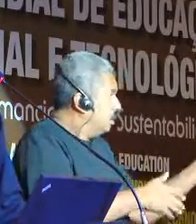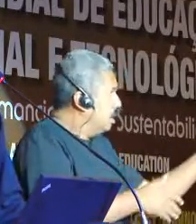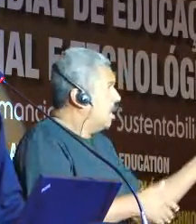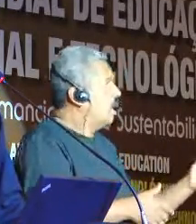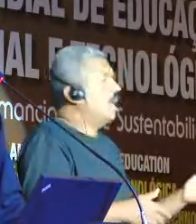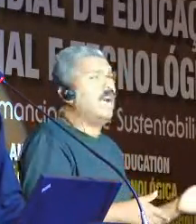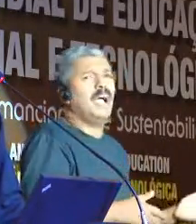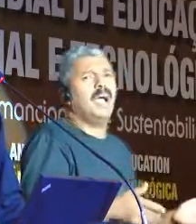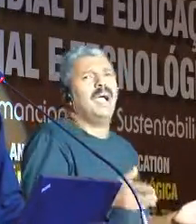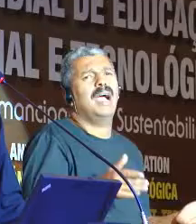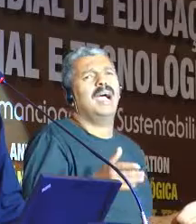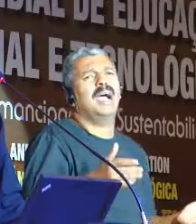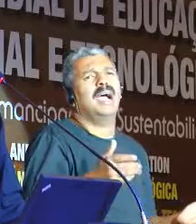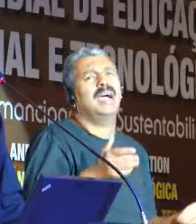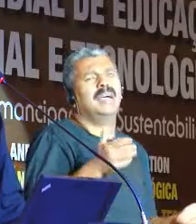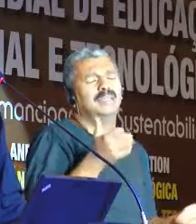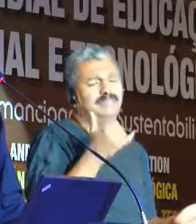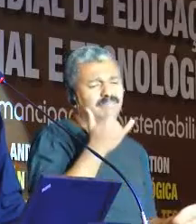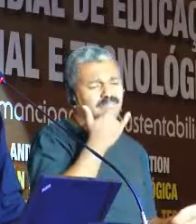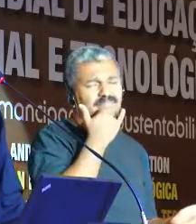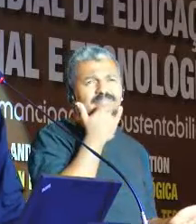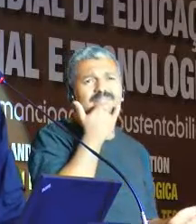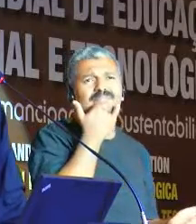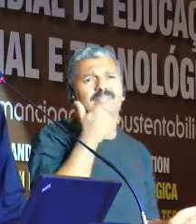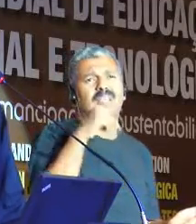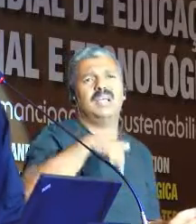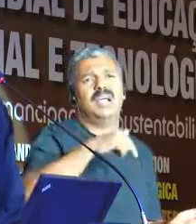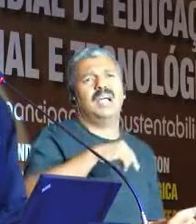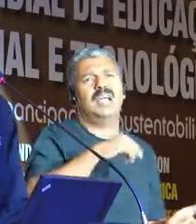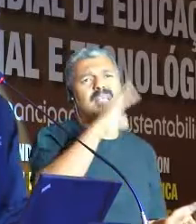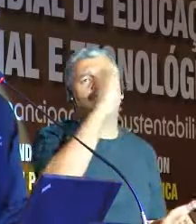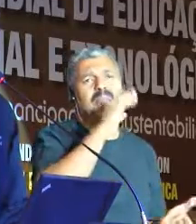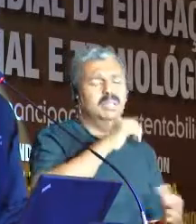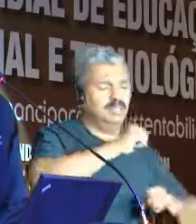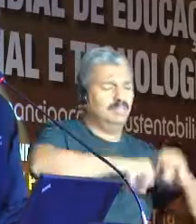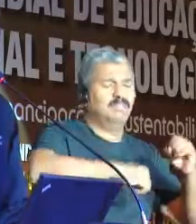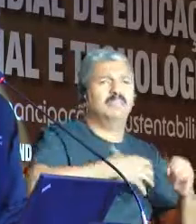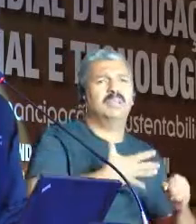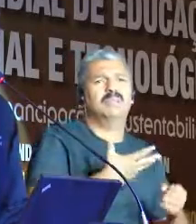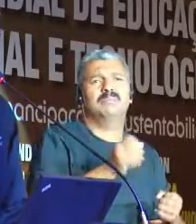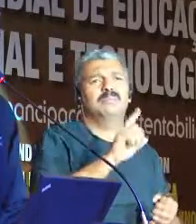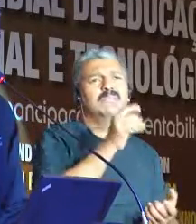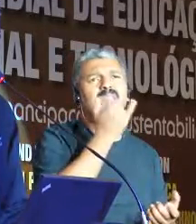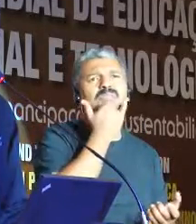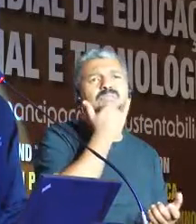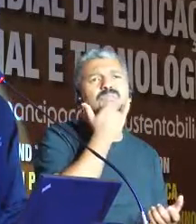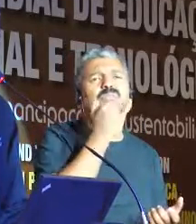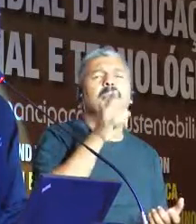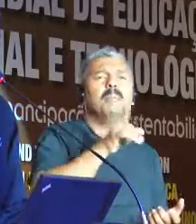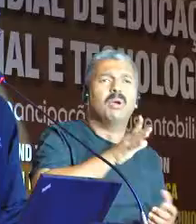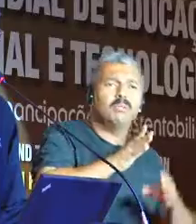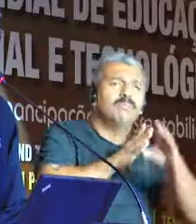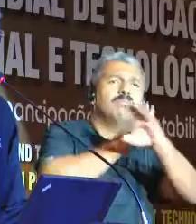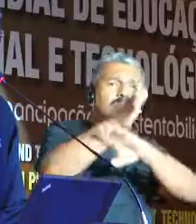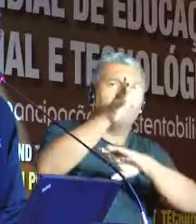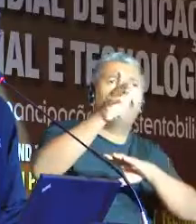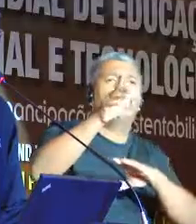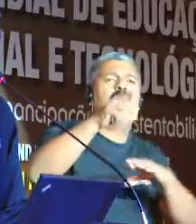Just bring it in and pay the duty. Just pass the duty on to the customer.